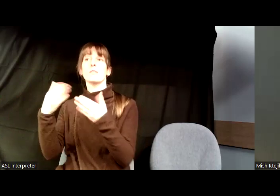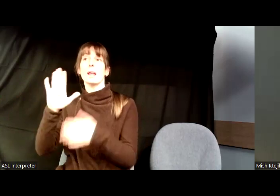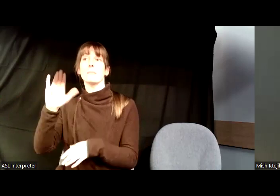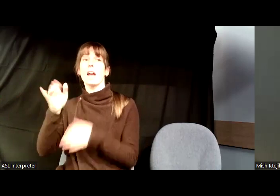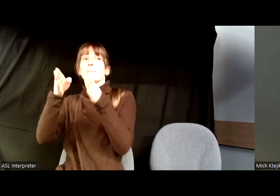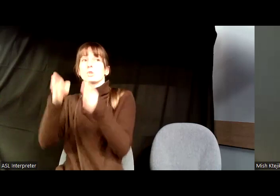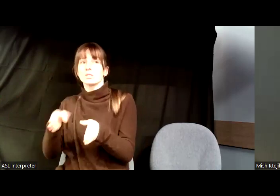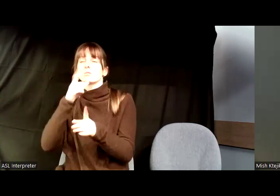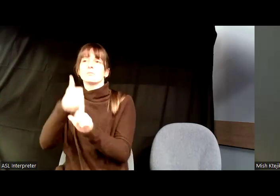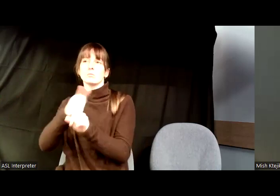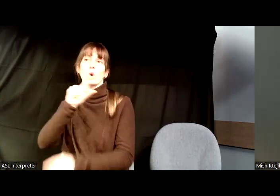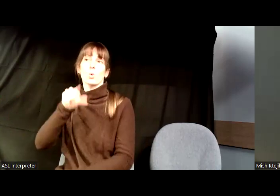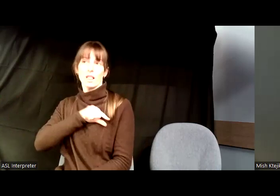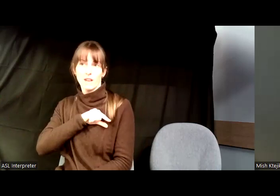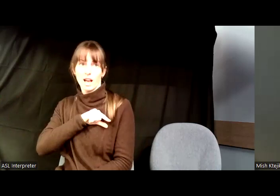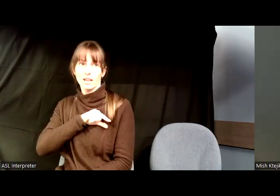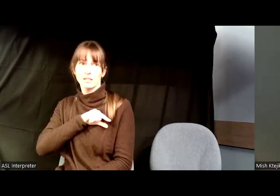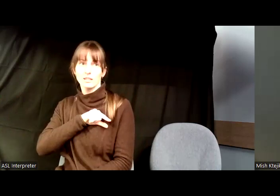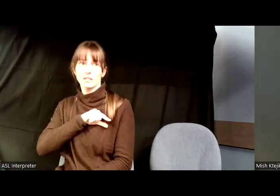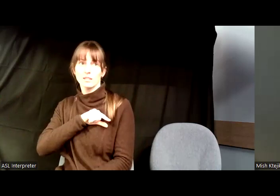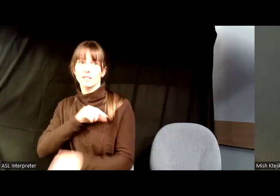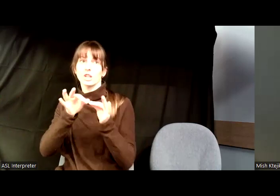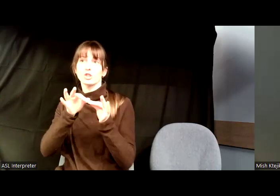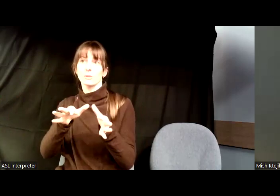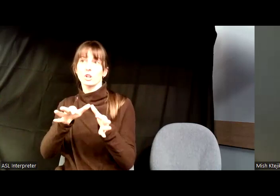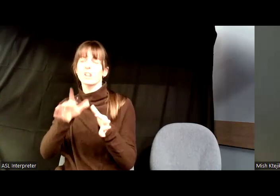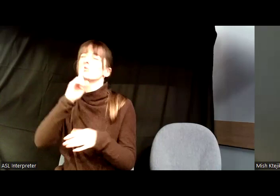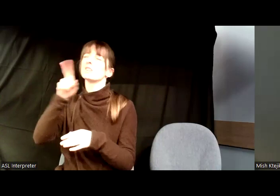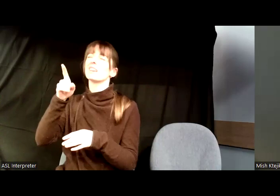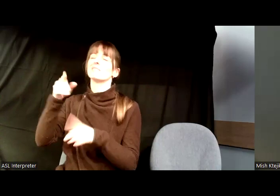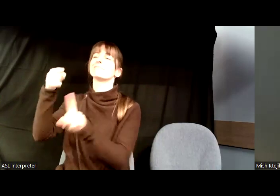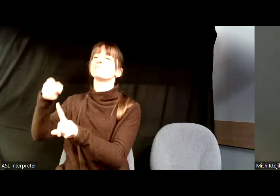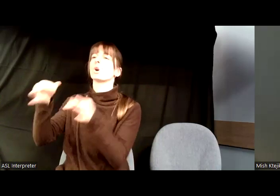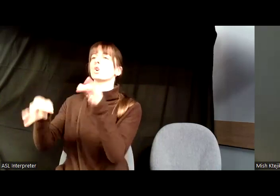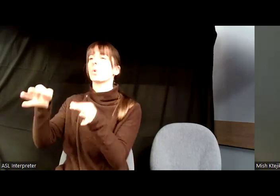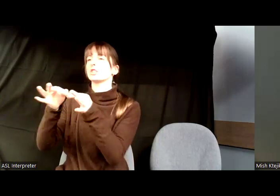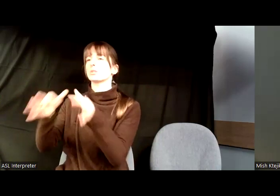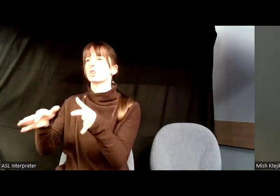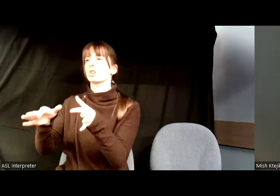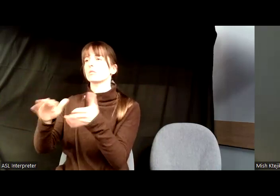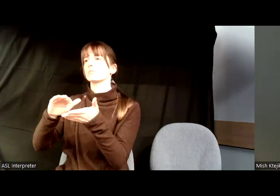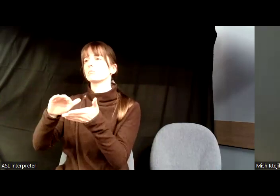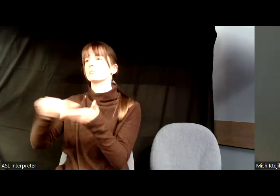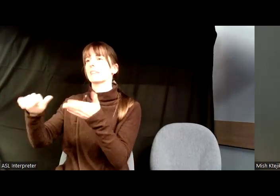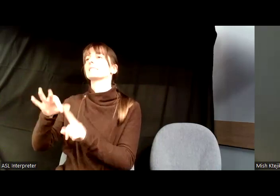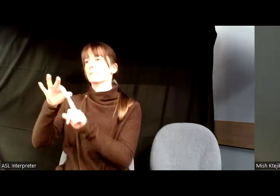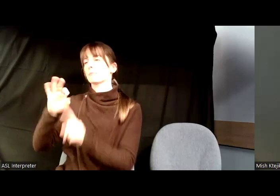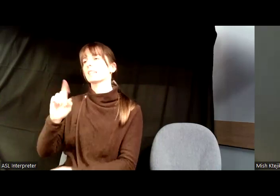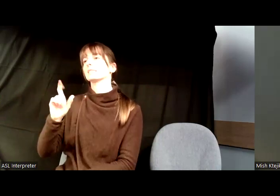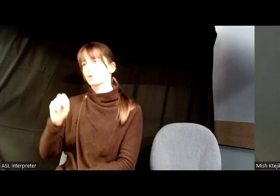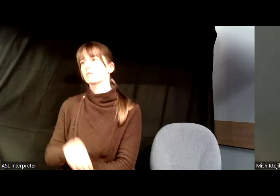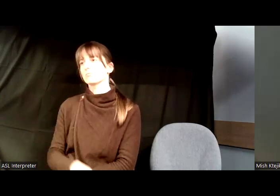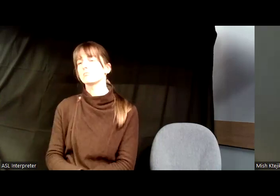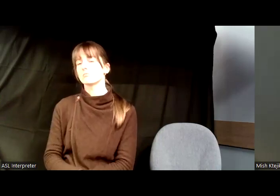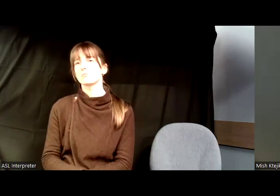a qualified interpreter, basically the court interpreter exemption. So actually that's me. So this may be